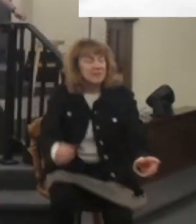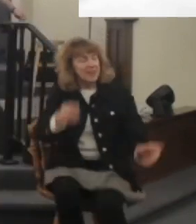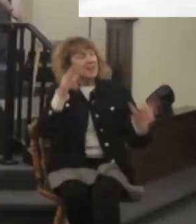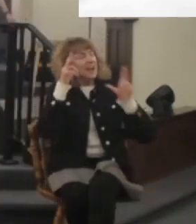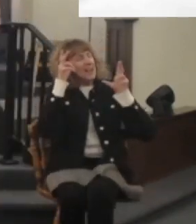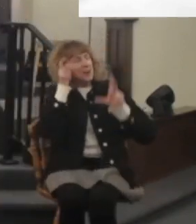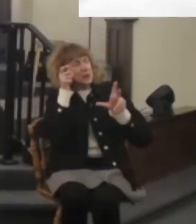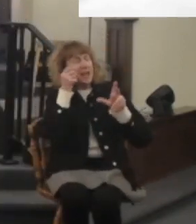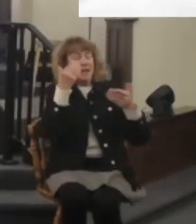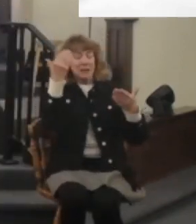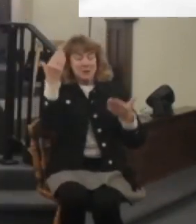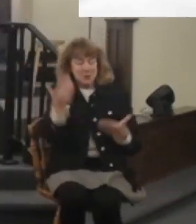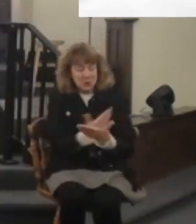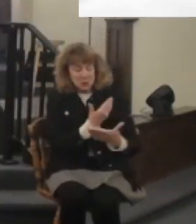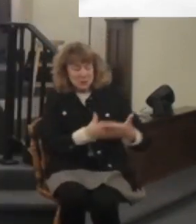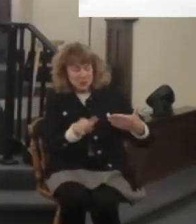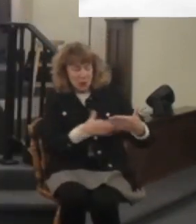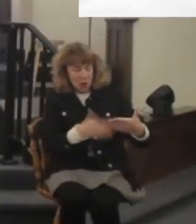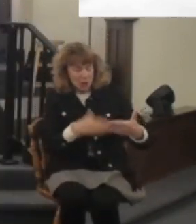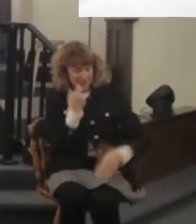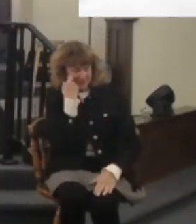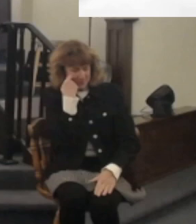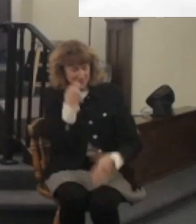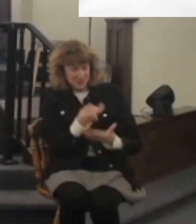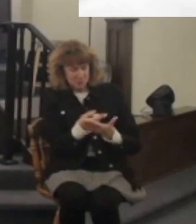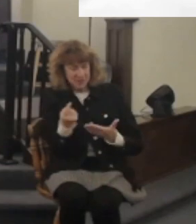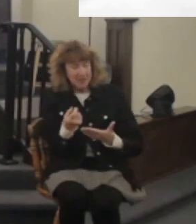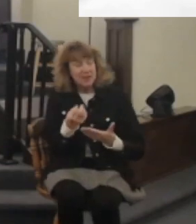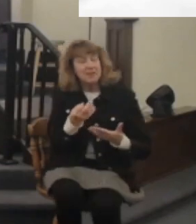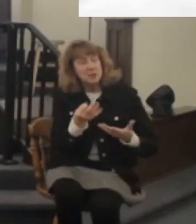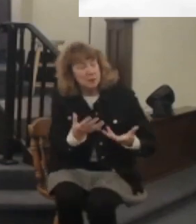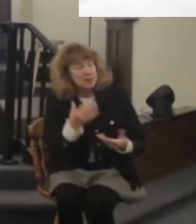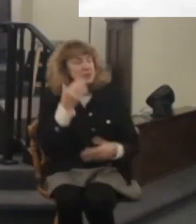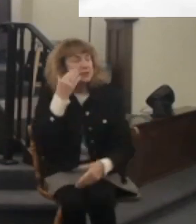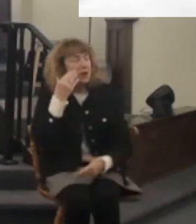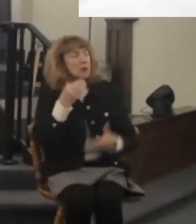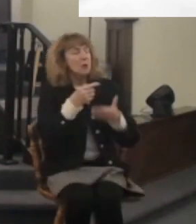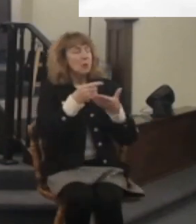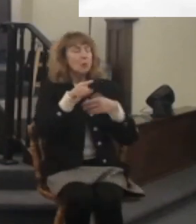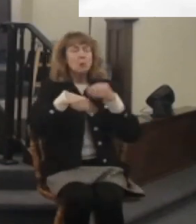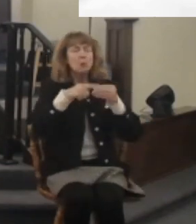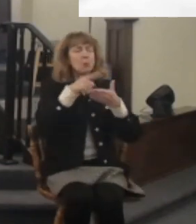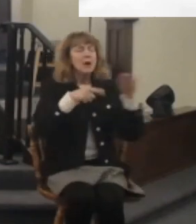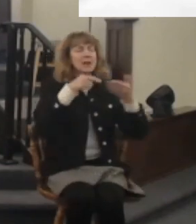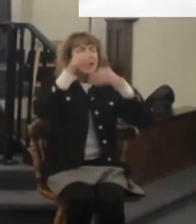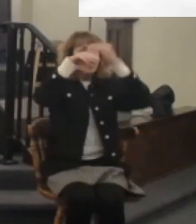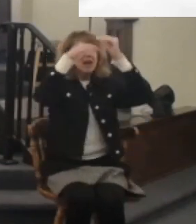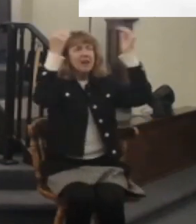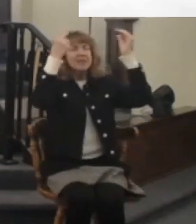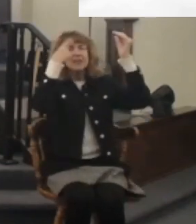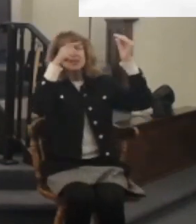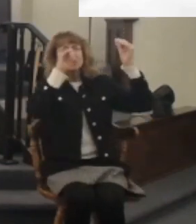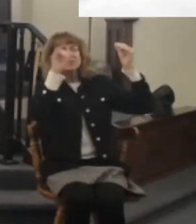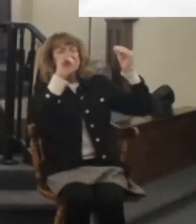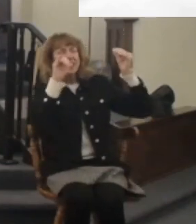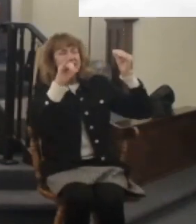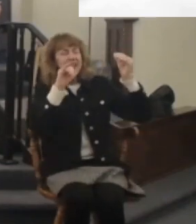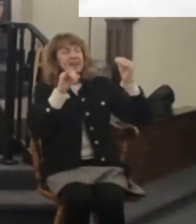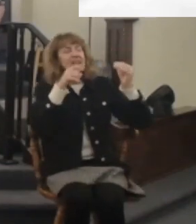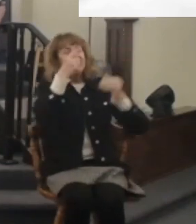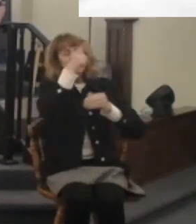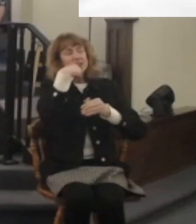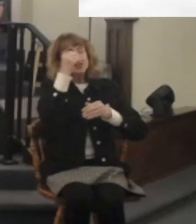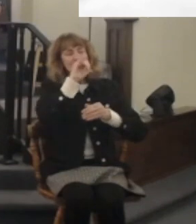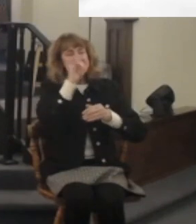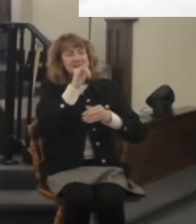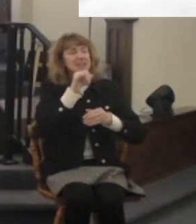mind all week. It said, if you want to know what heaven looks like, it's looking like you and me. And if you